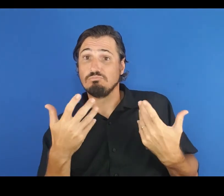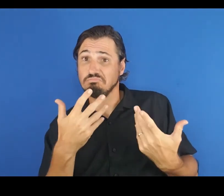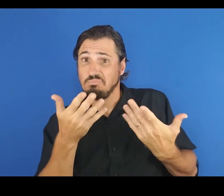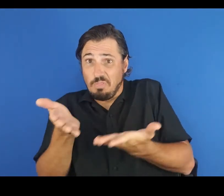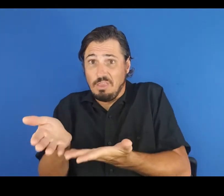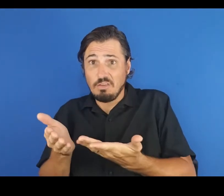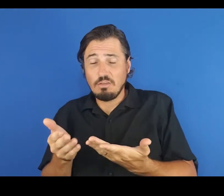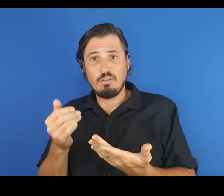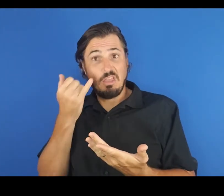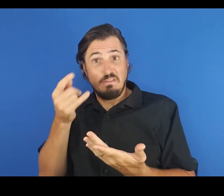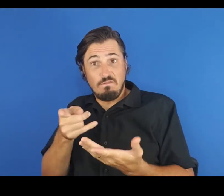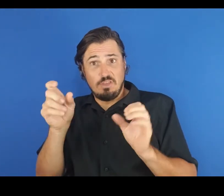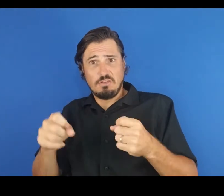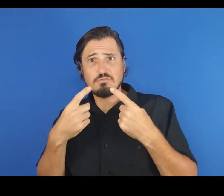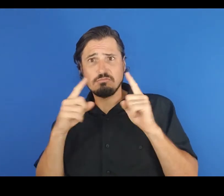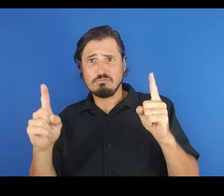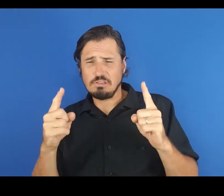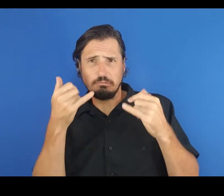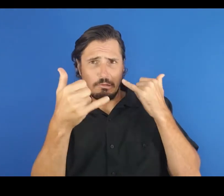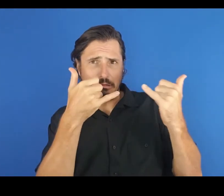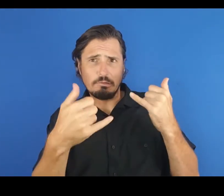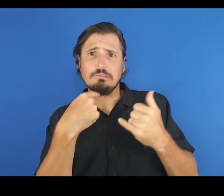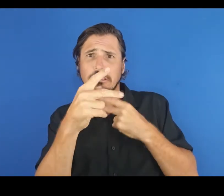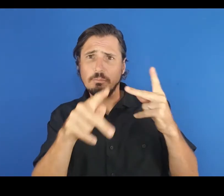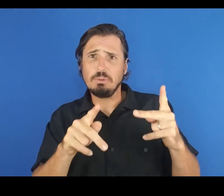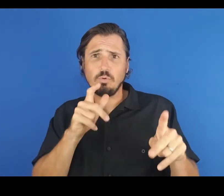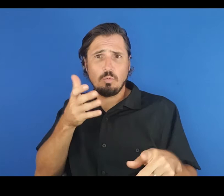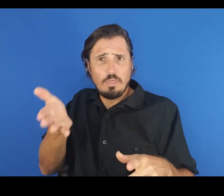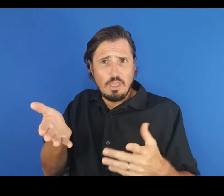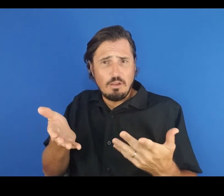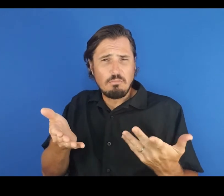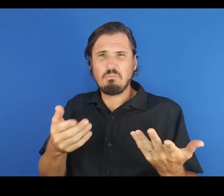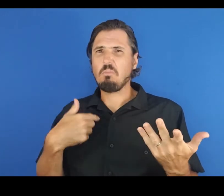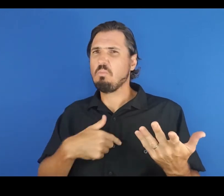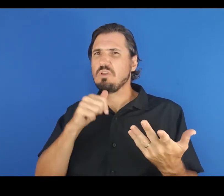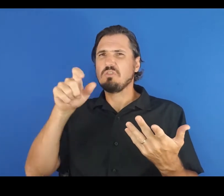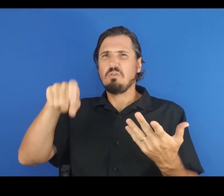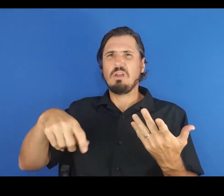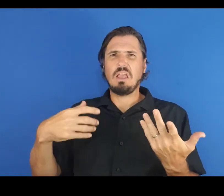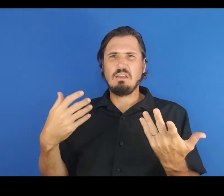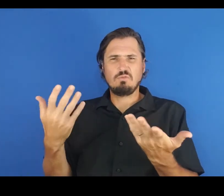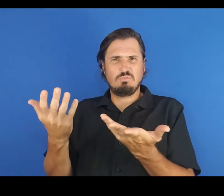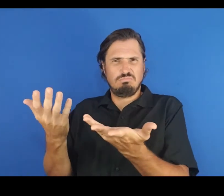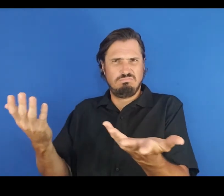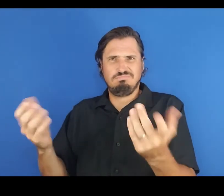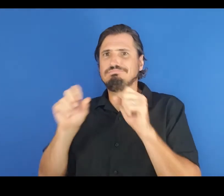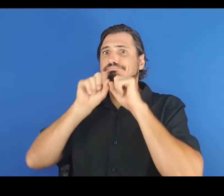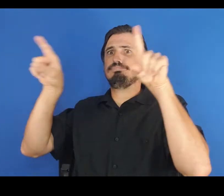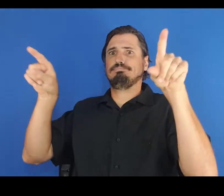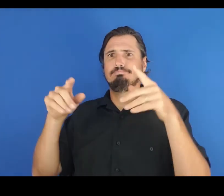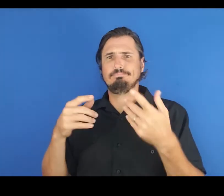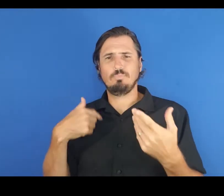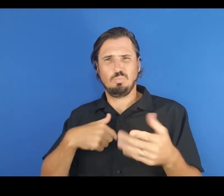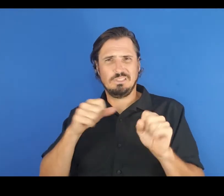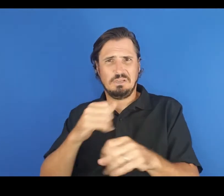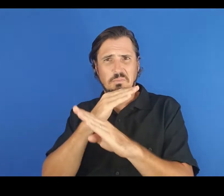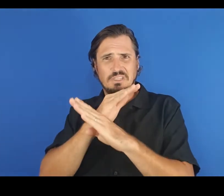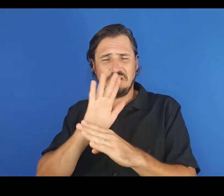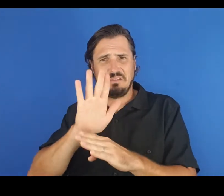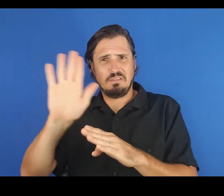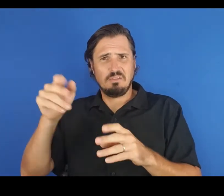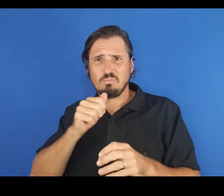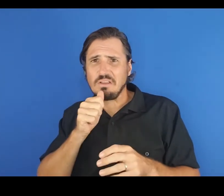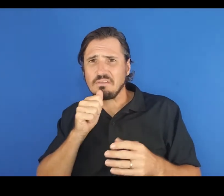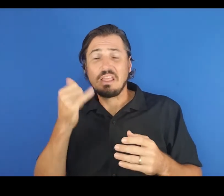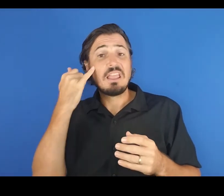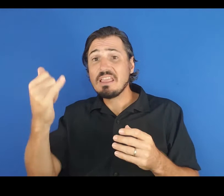cooperation, then there's no need to publicize the location, and we don't, so we can protect people's privacy. If for